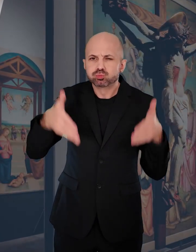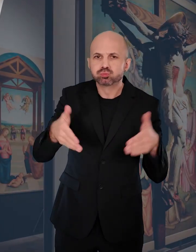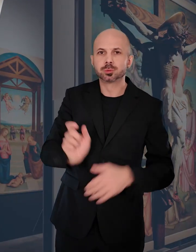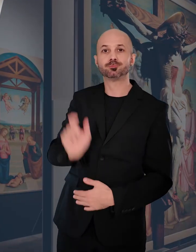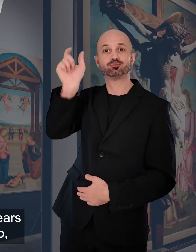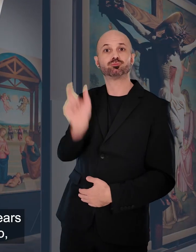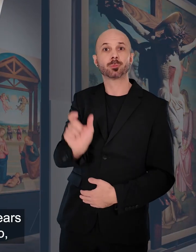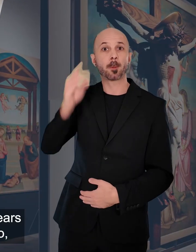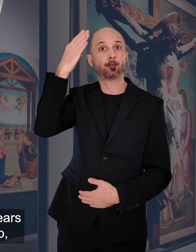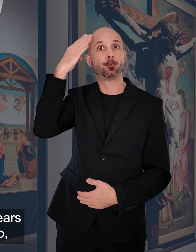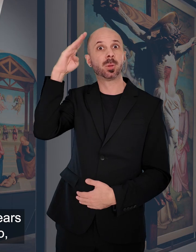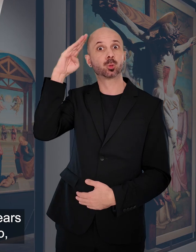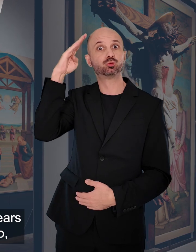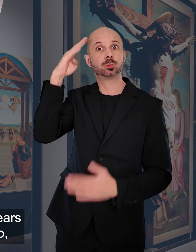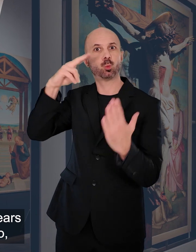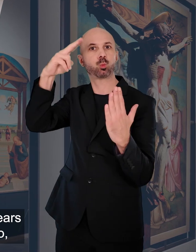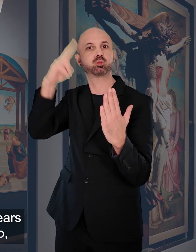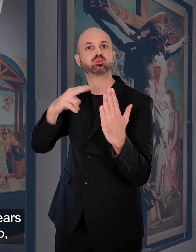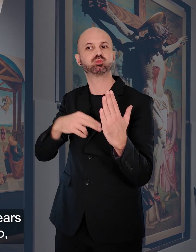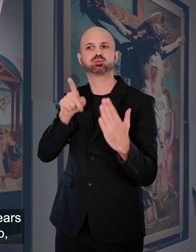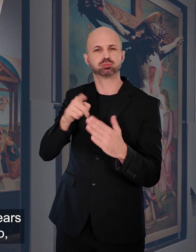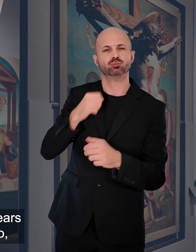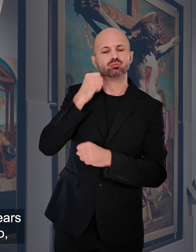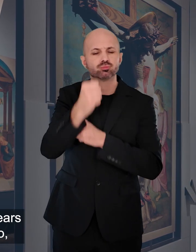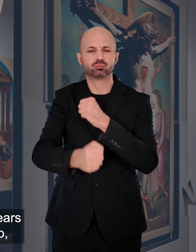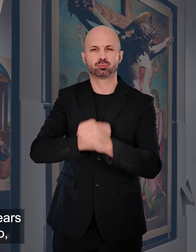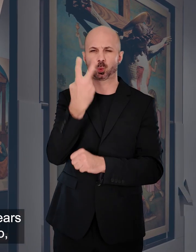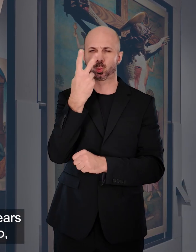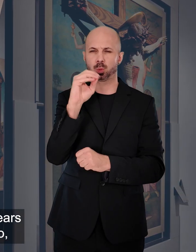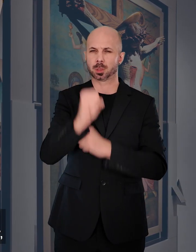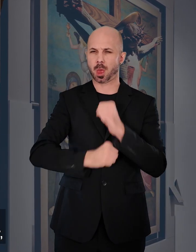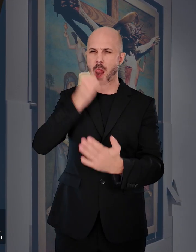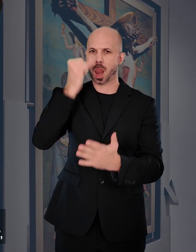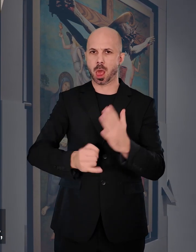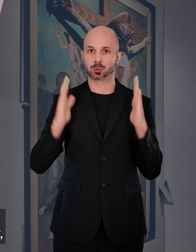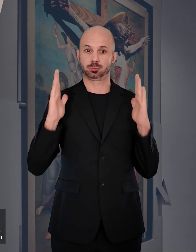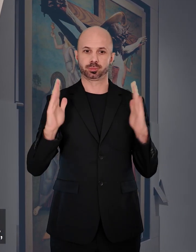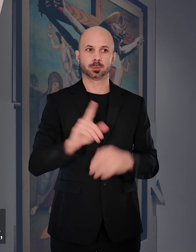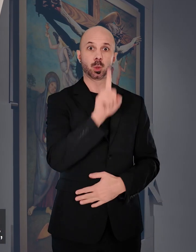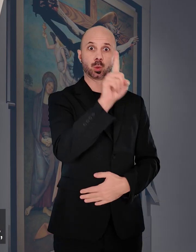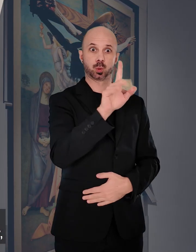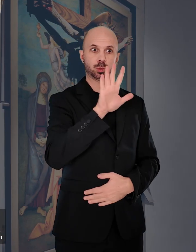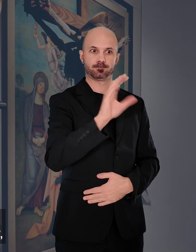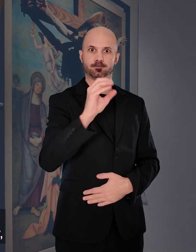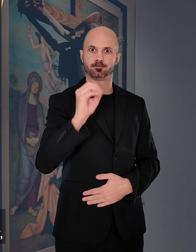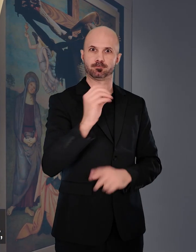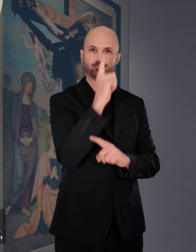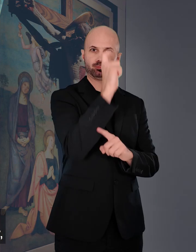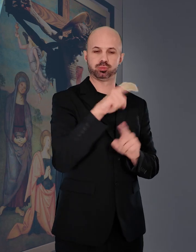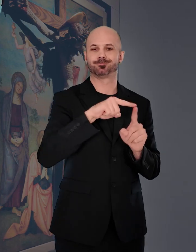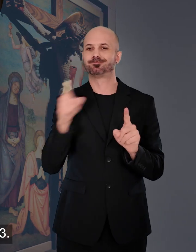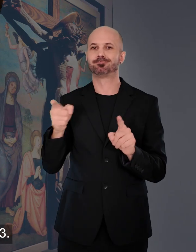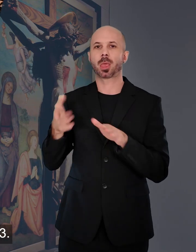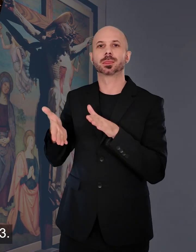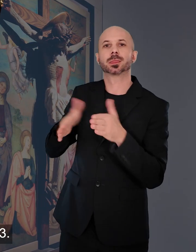Room 23 is devoted to the last 20 years of the career of Perugino, from the early years of the 16th